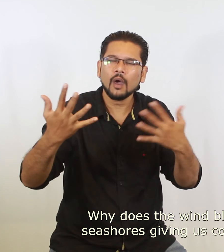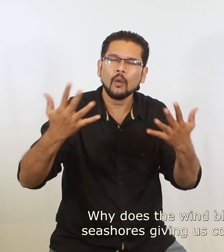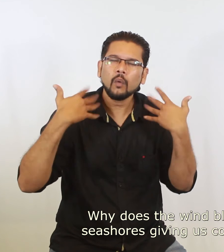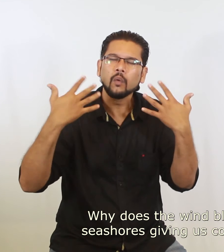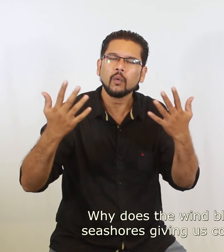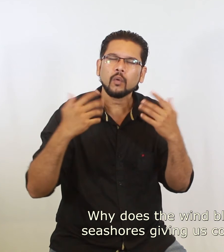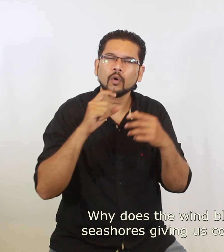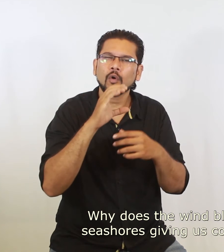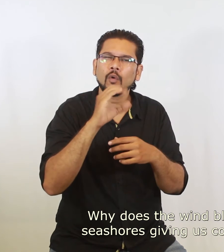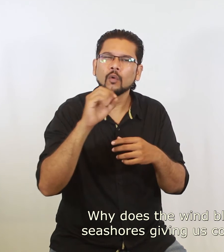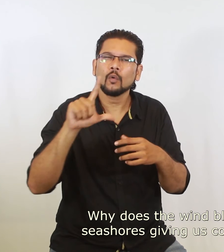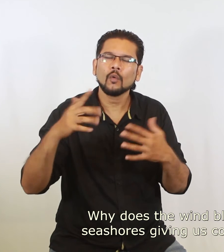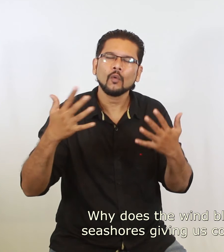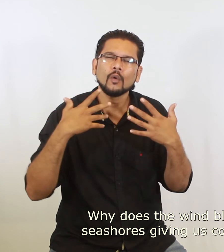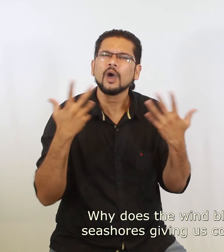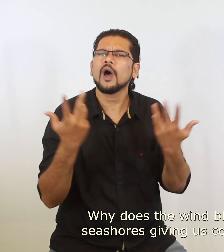giving us cool breeze?